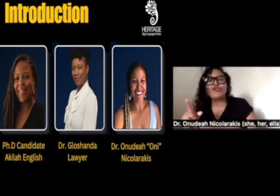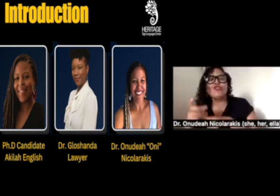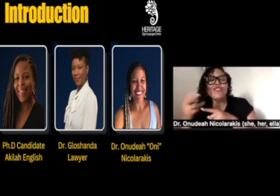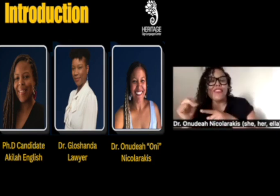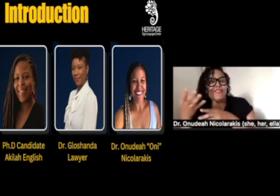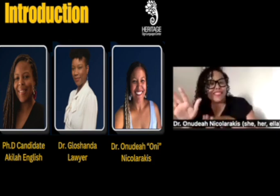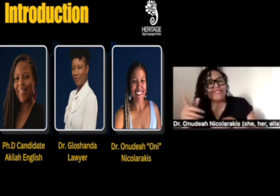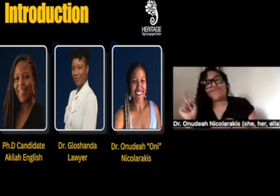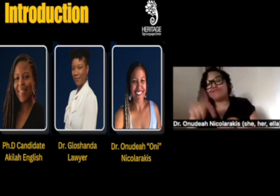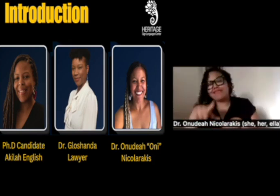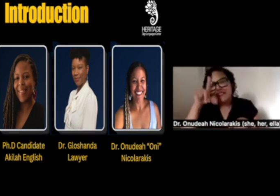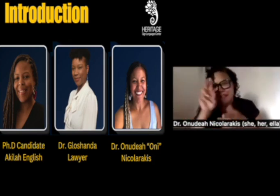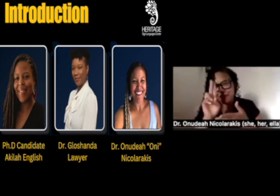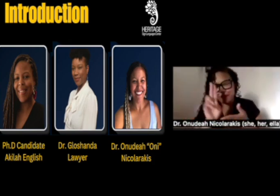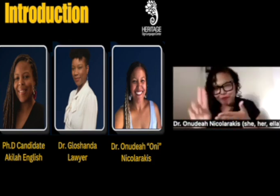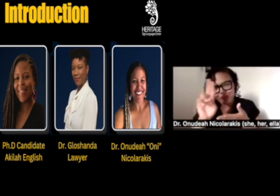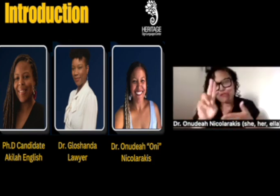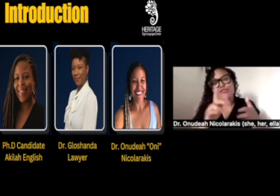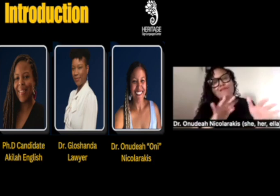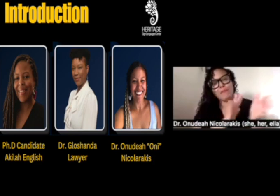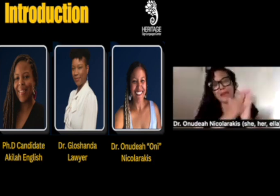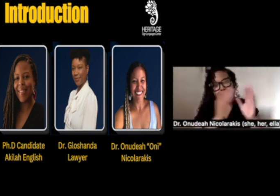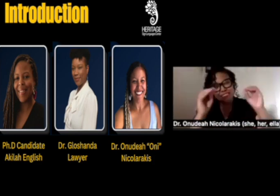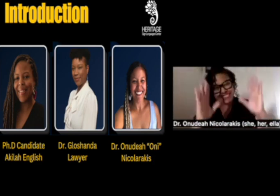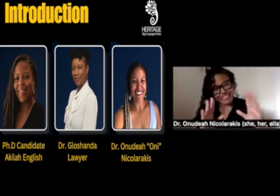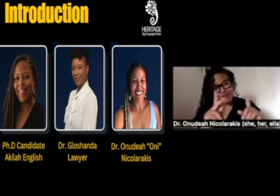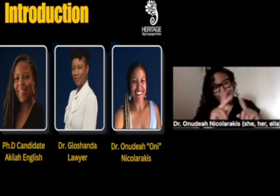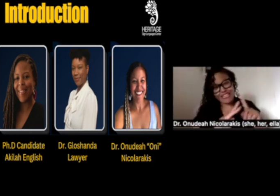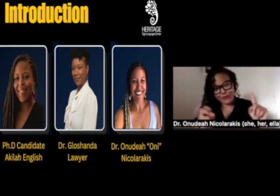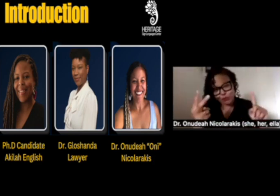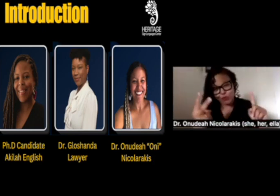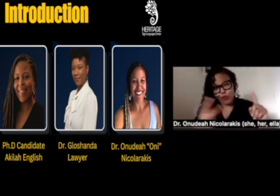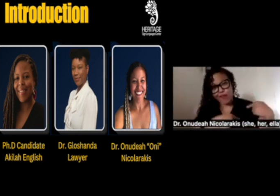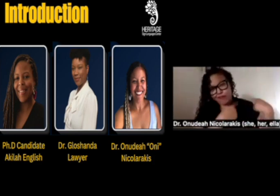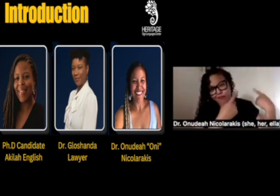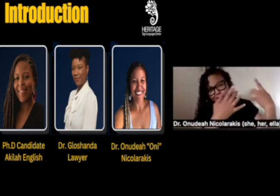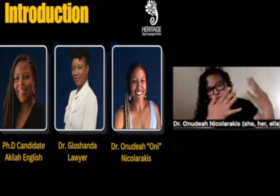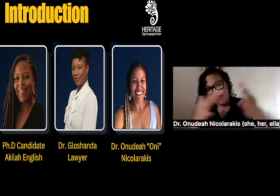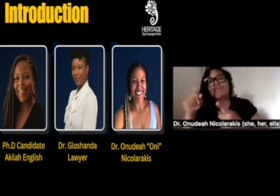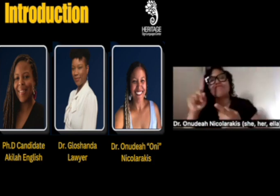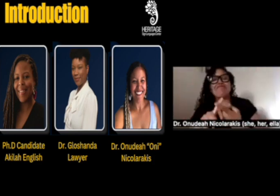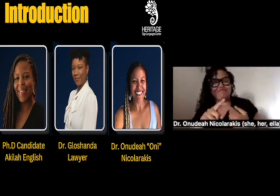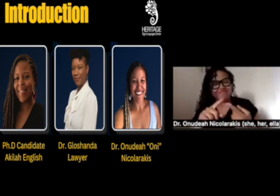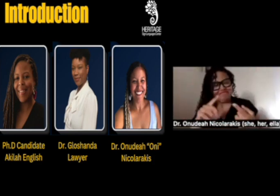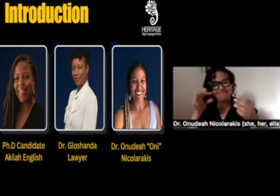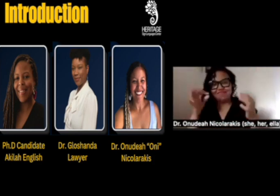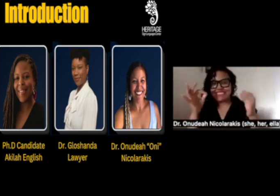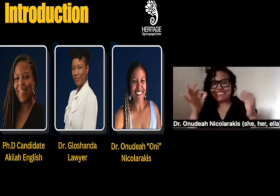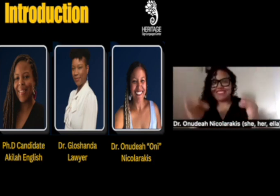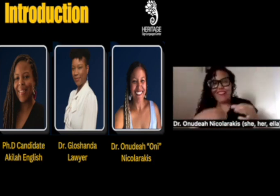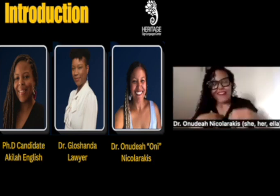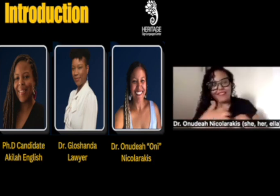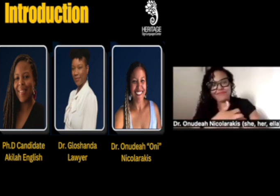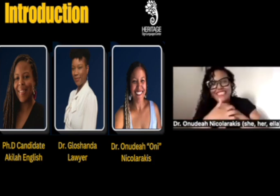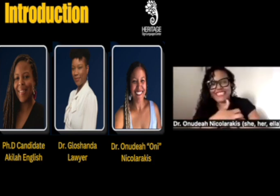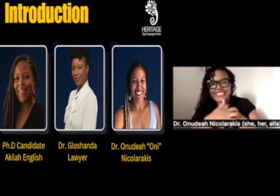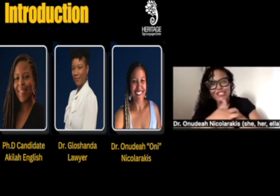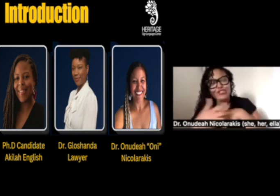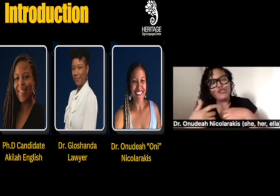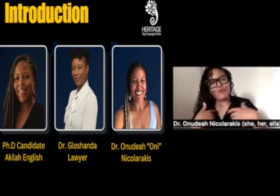with interpreters. And then I came to Gallaudet University and became a teacher for K through 12. And I decided